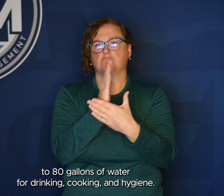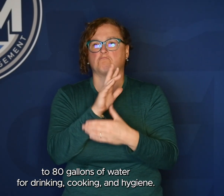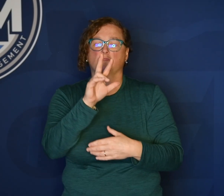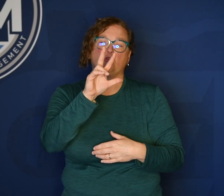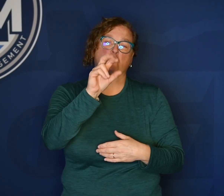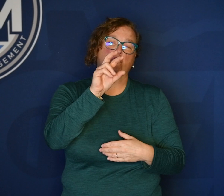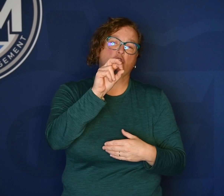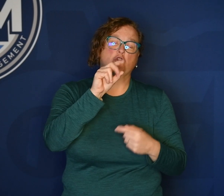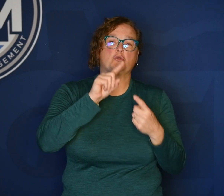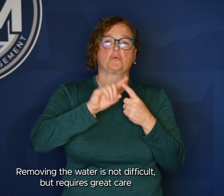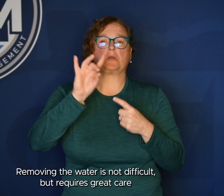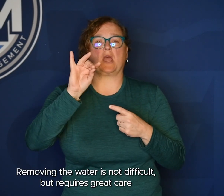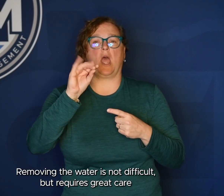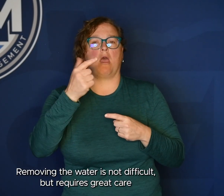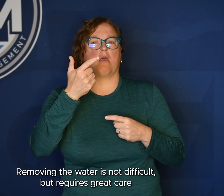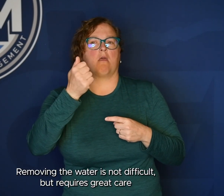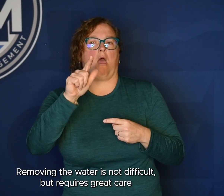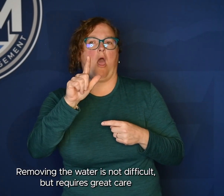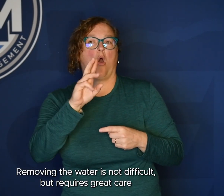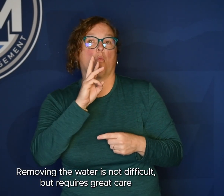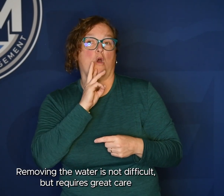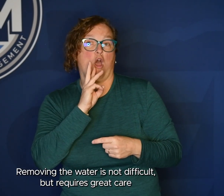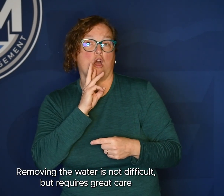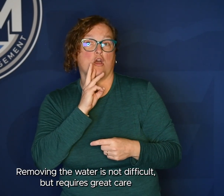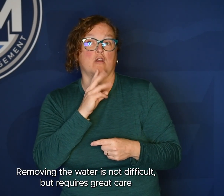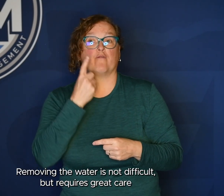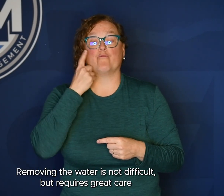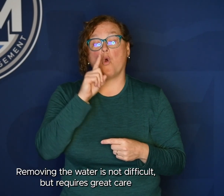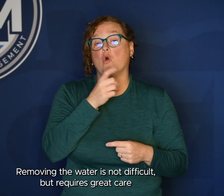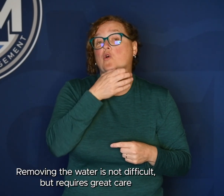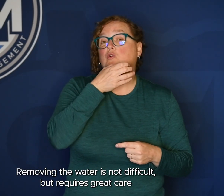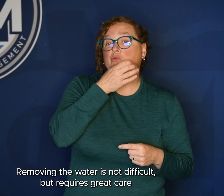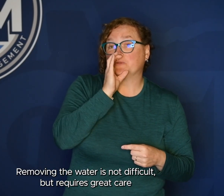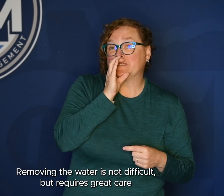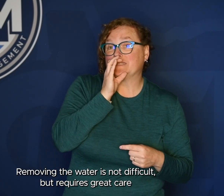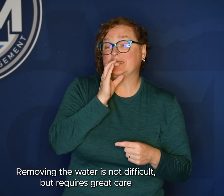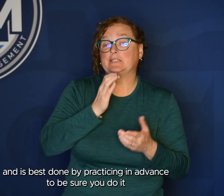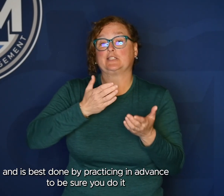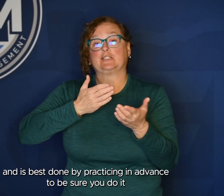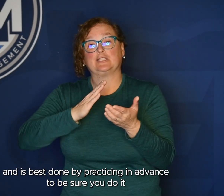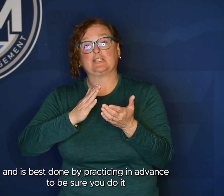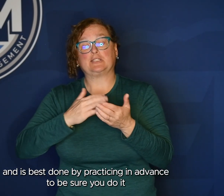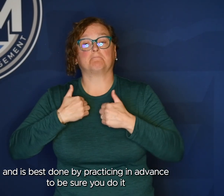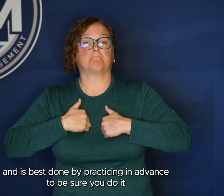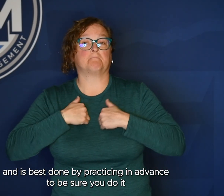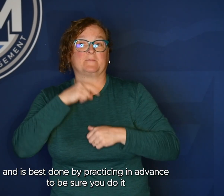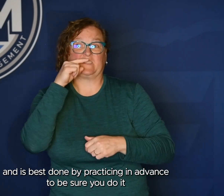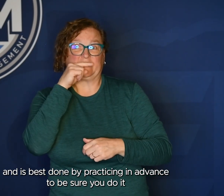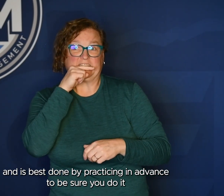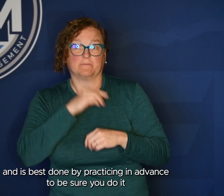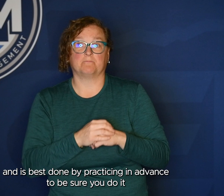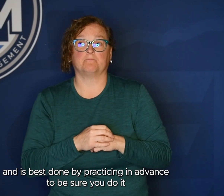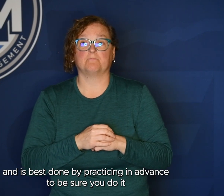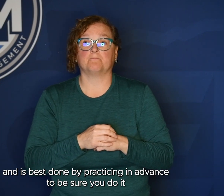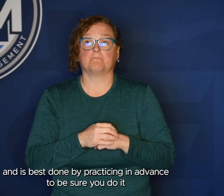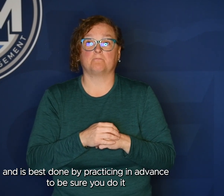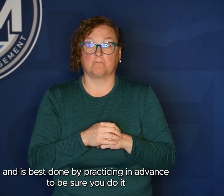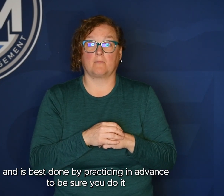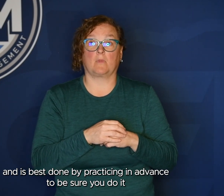hygiene. Removing the water is not difficult, but requires great care and is best done by practicing in advance to be sure you